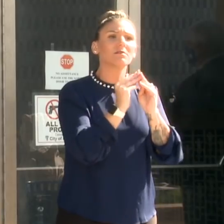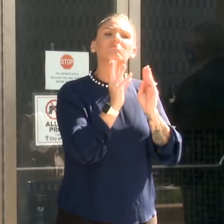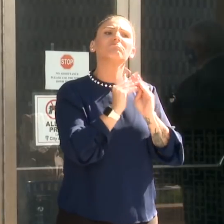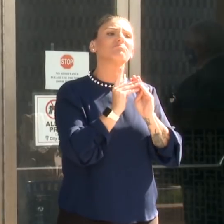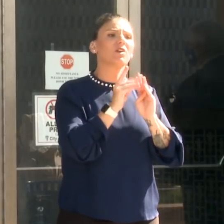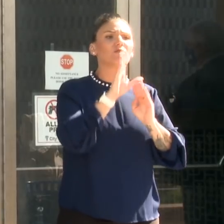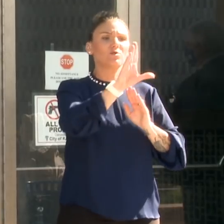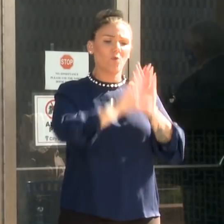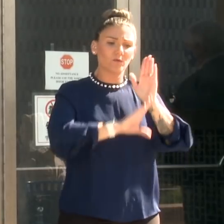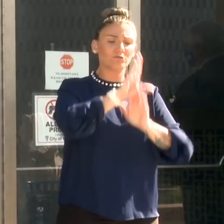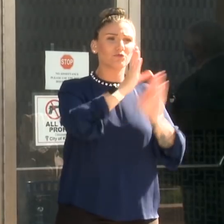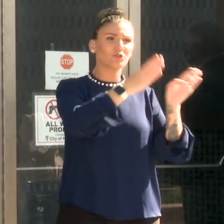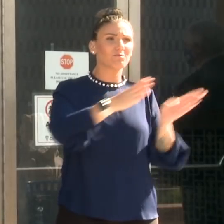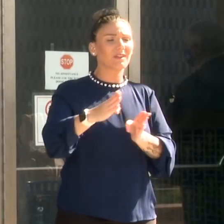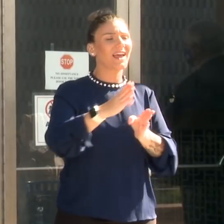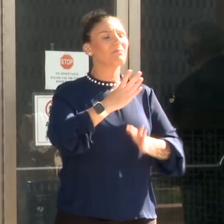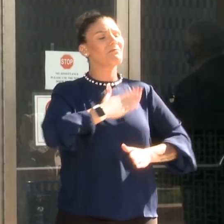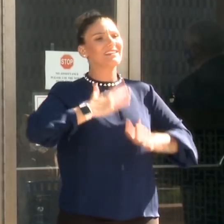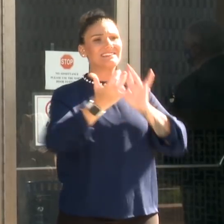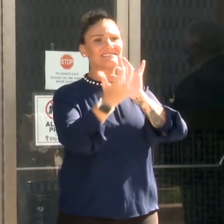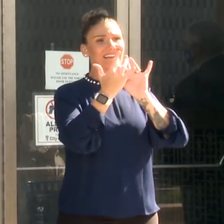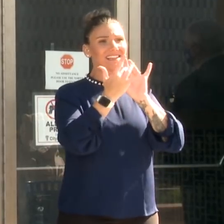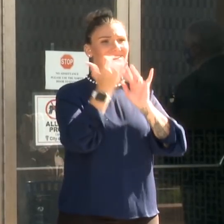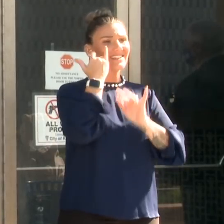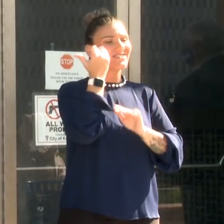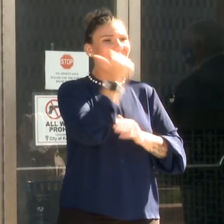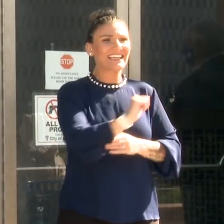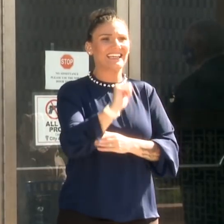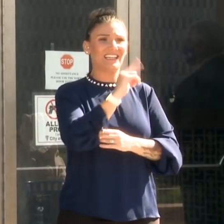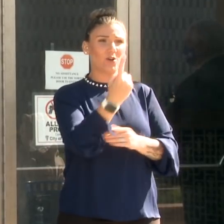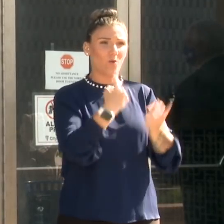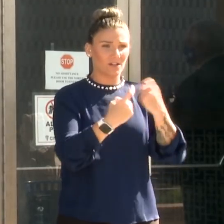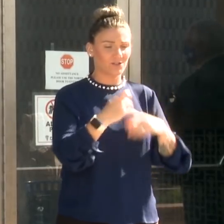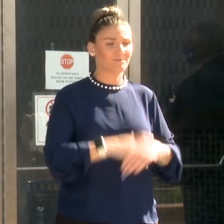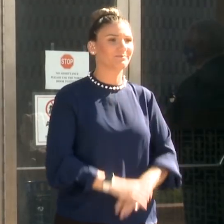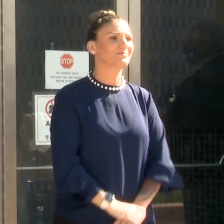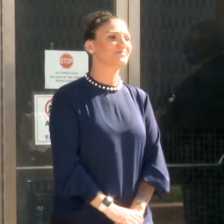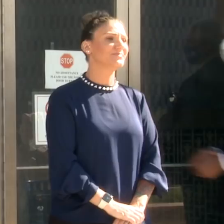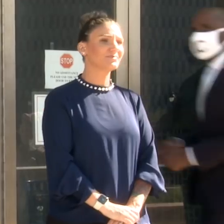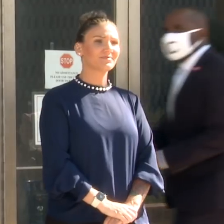surge planning, and please reach out if you guys have any questions.